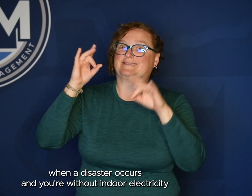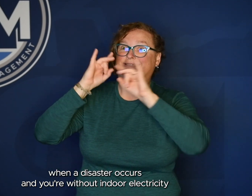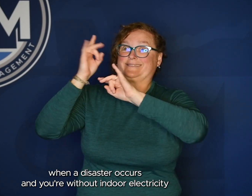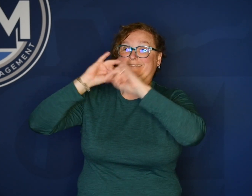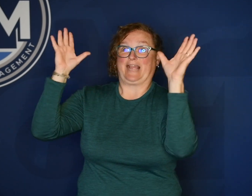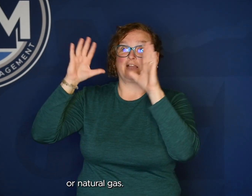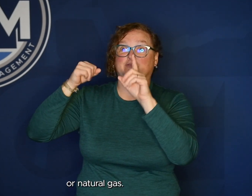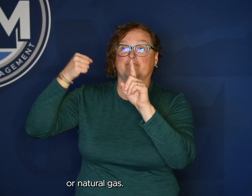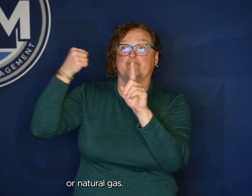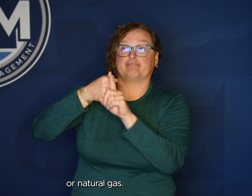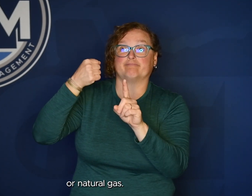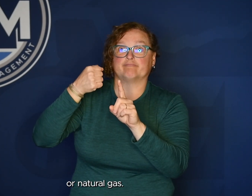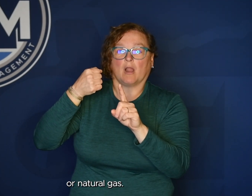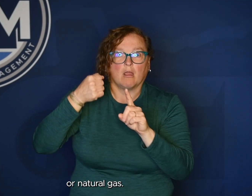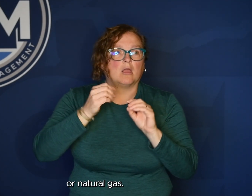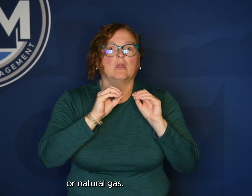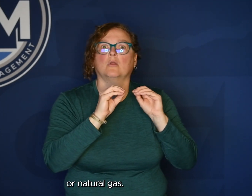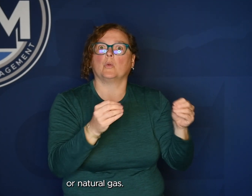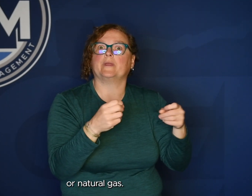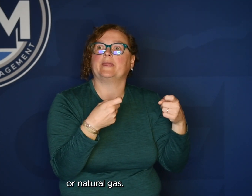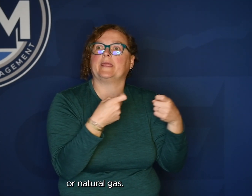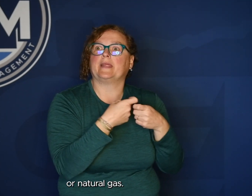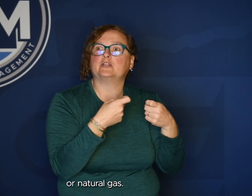electricity or natural gas.